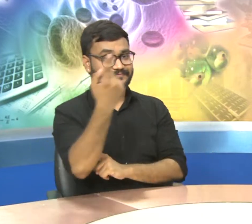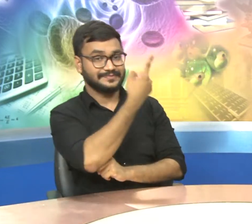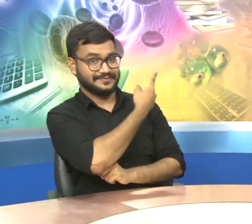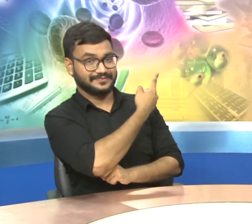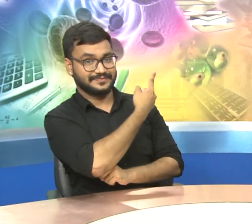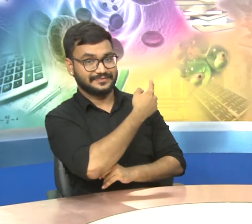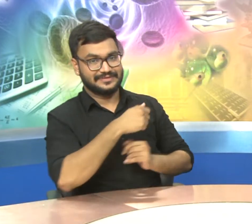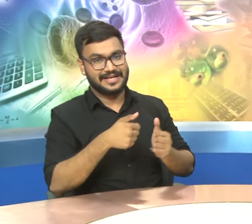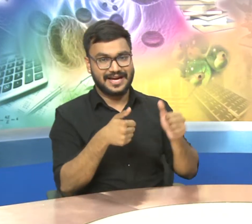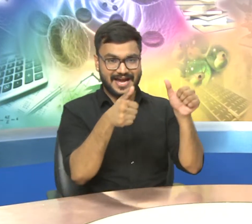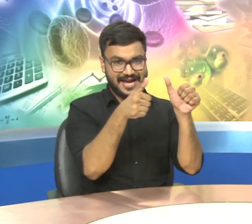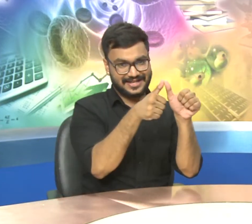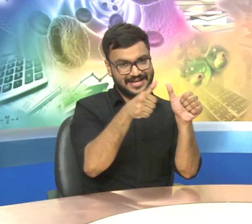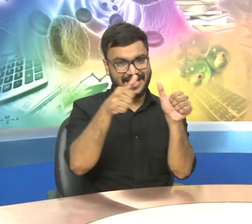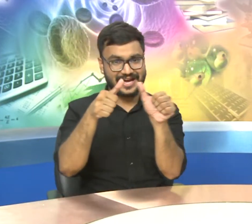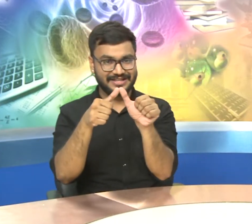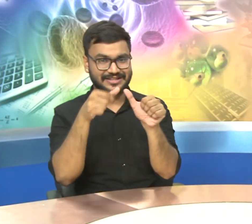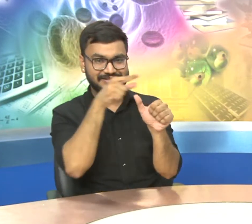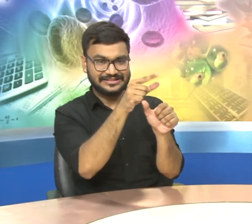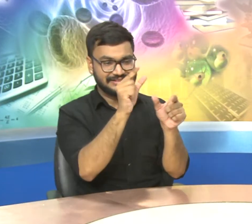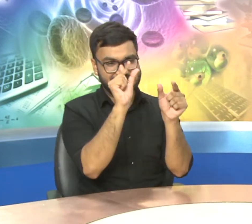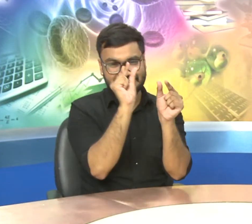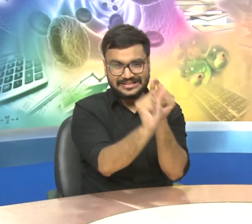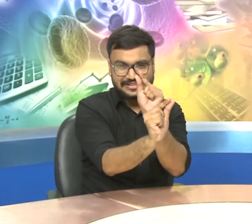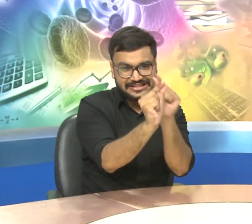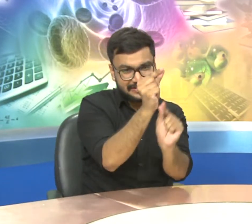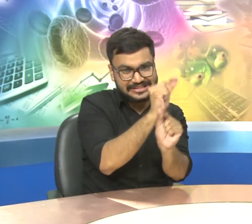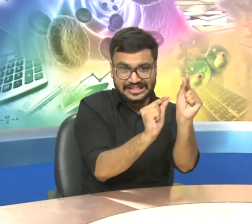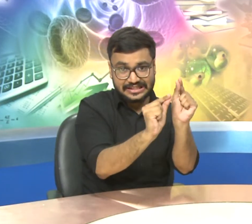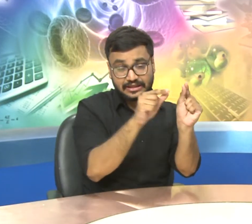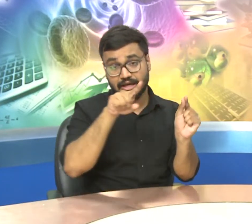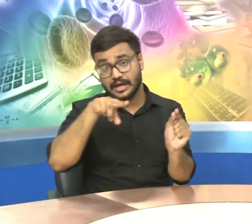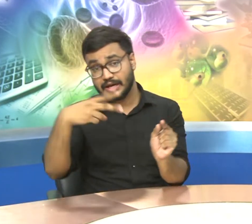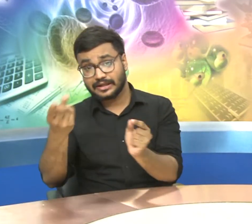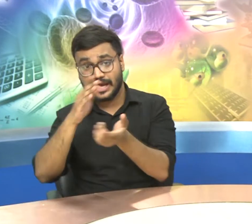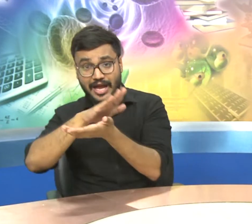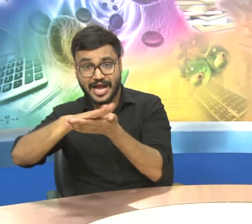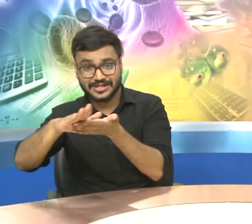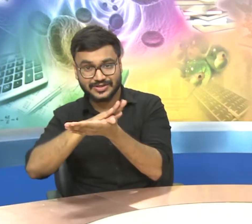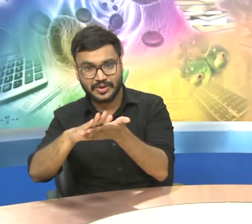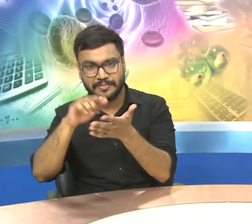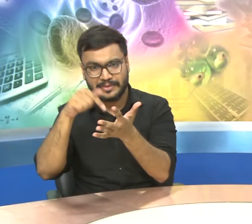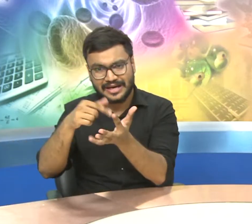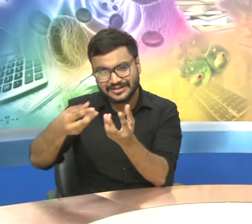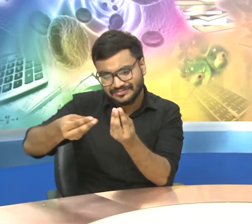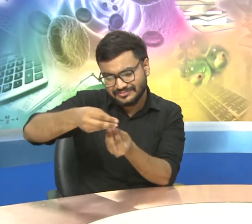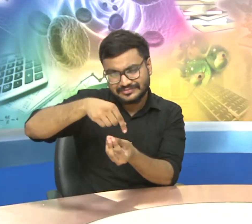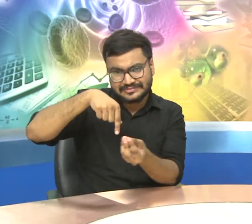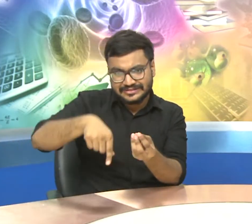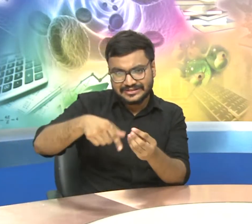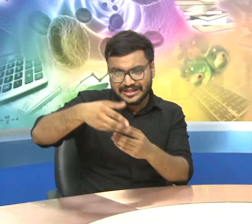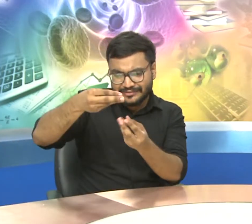As you can see on the screen, when plants and animals dies, decomposers break